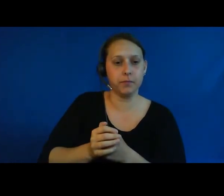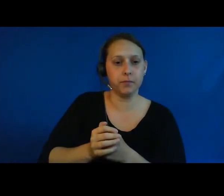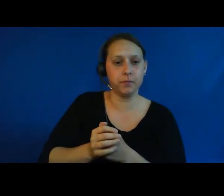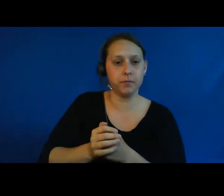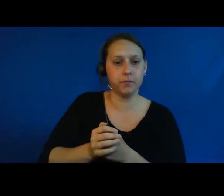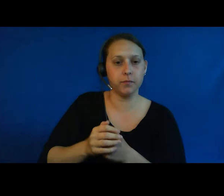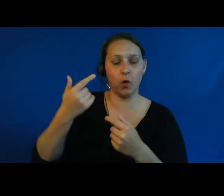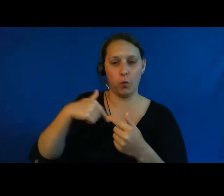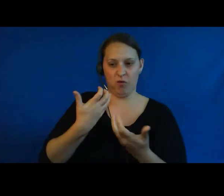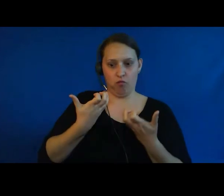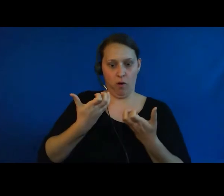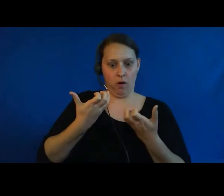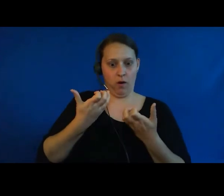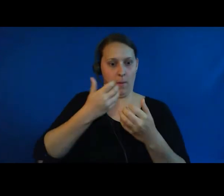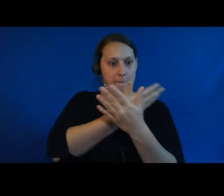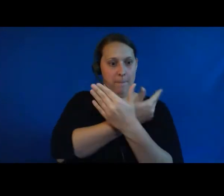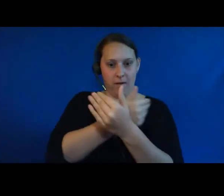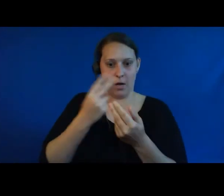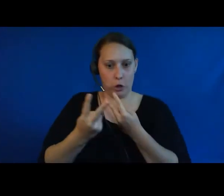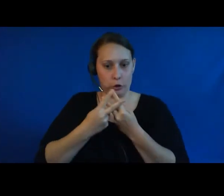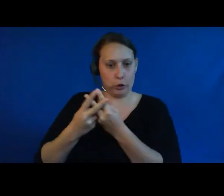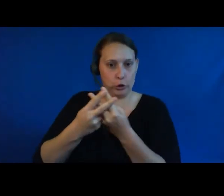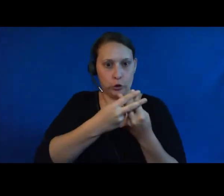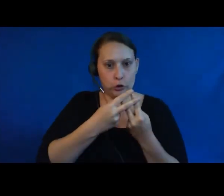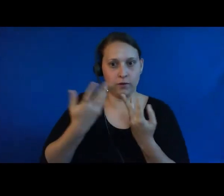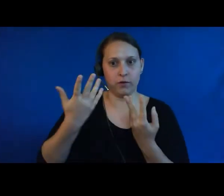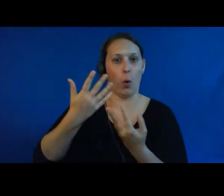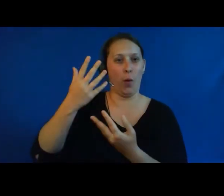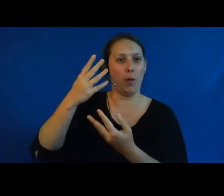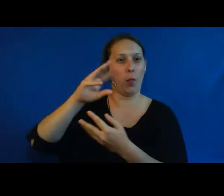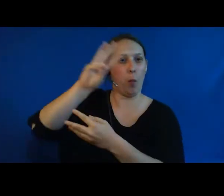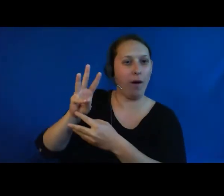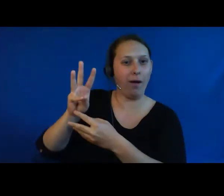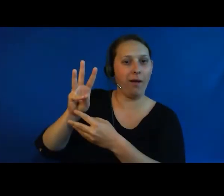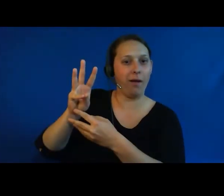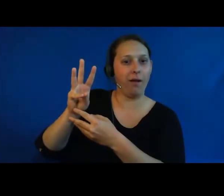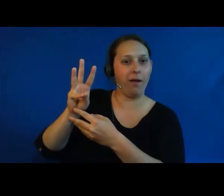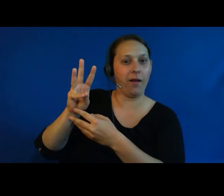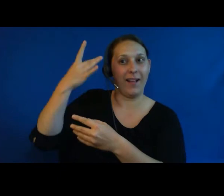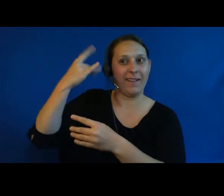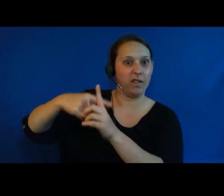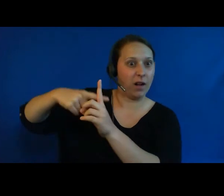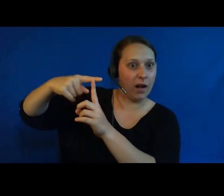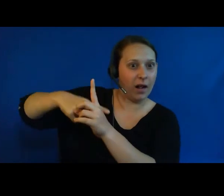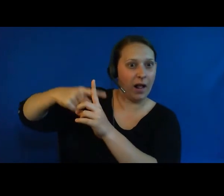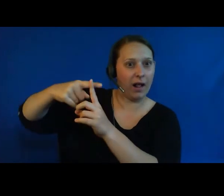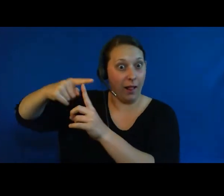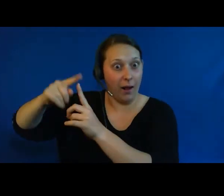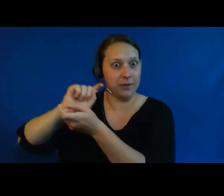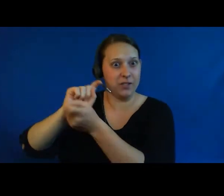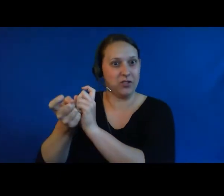conserve and help butterflies, the weather, and as a product of climate change, hasn't